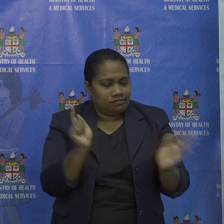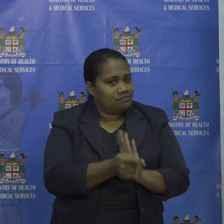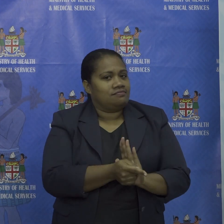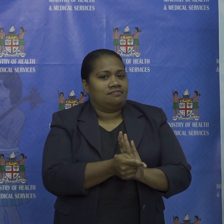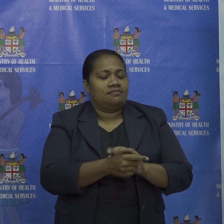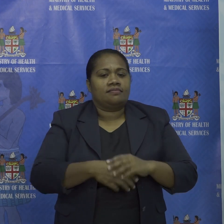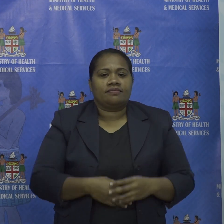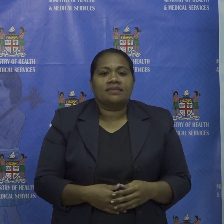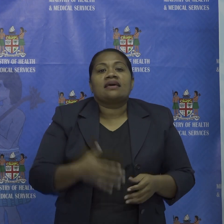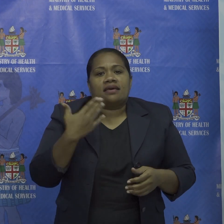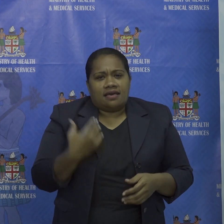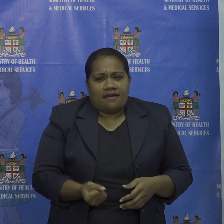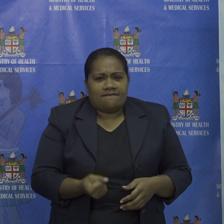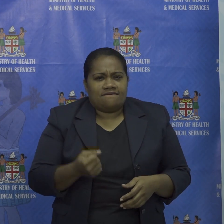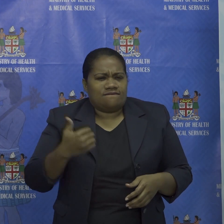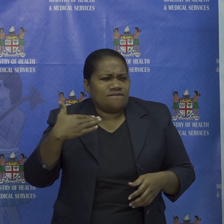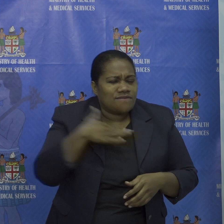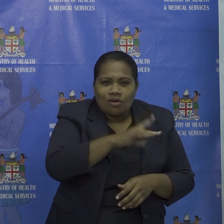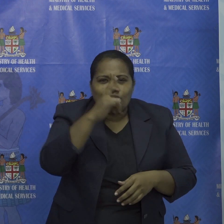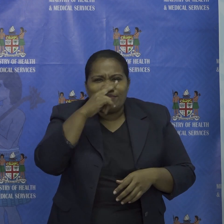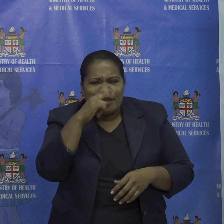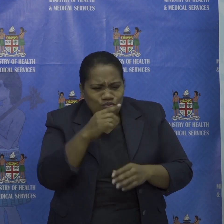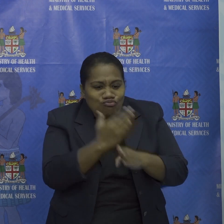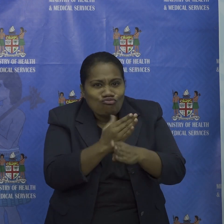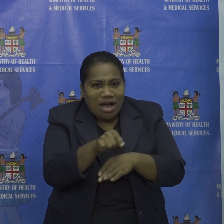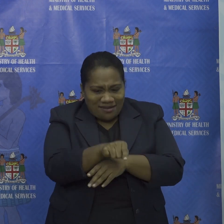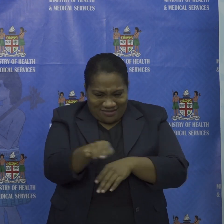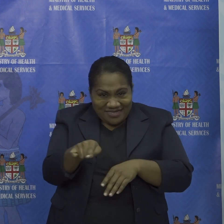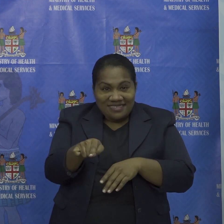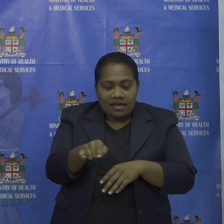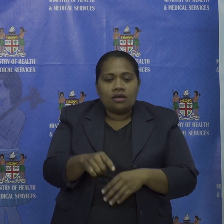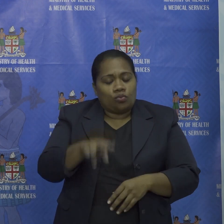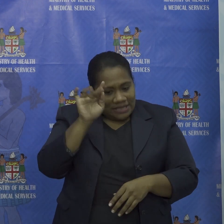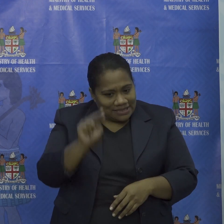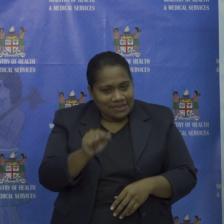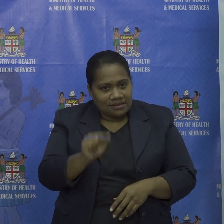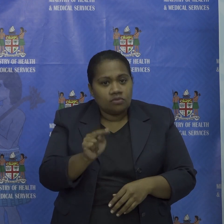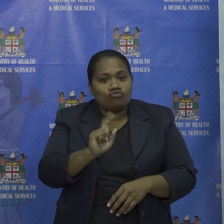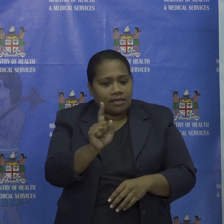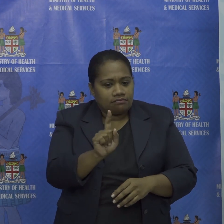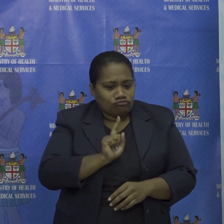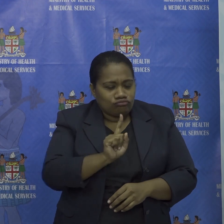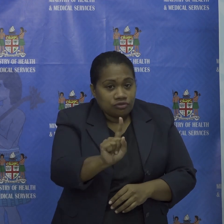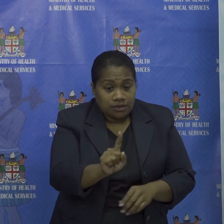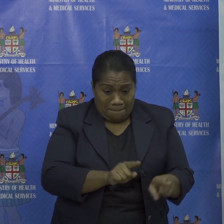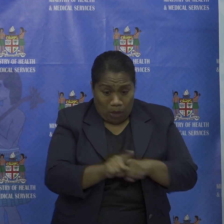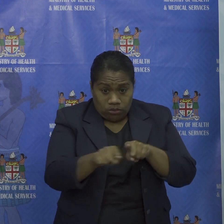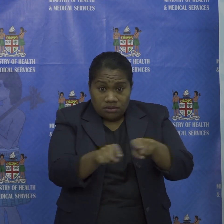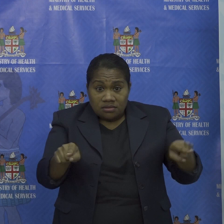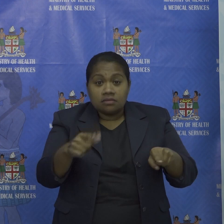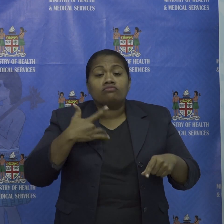There are still hundreds of employees we need to contact. The vast majority of these individuals reside in the Suvarnasori